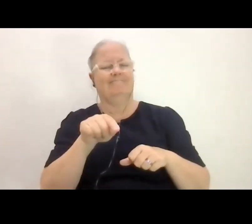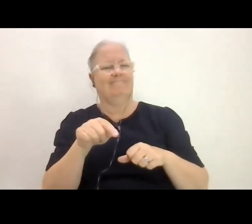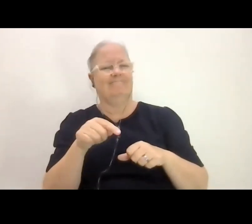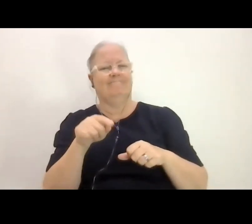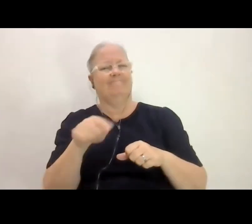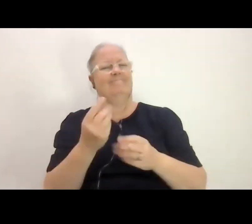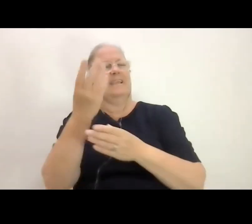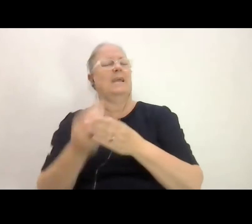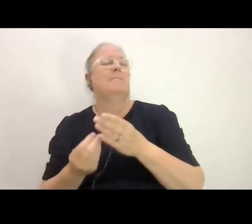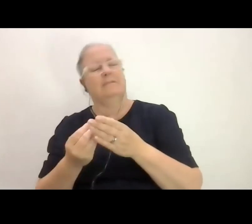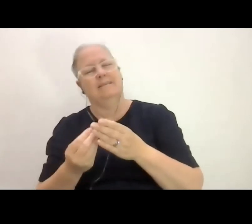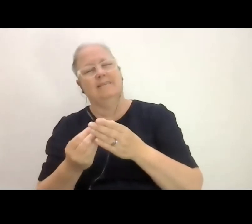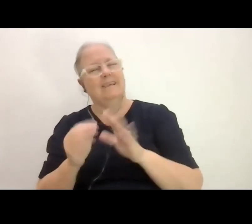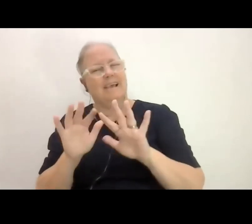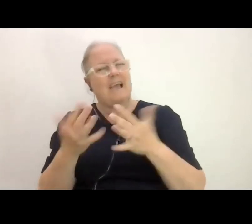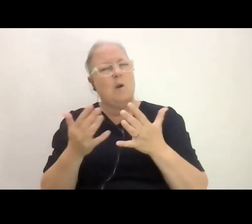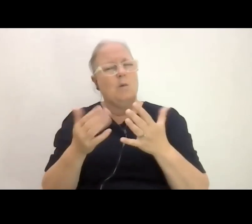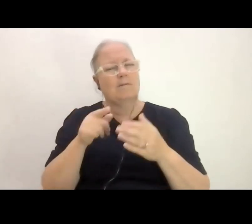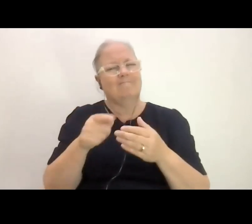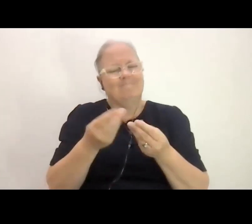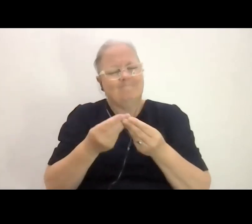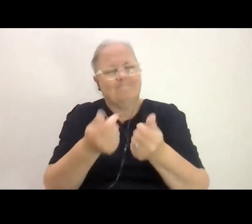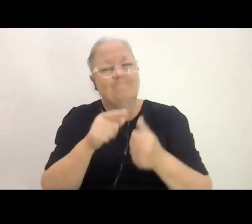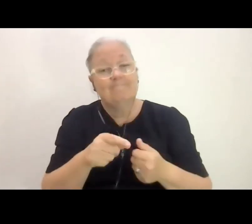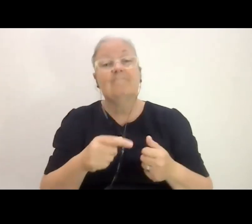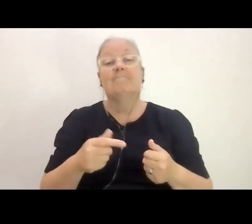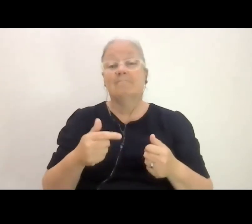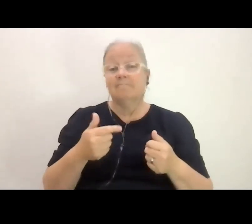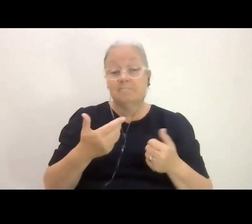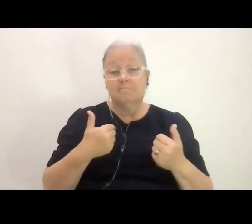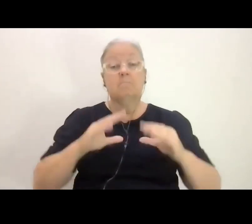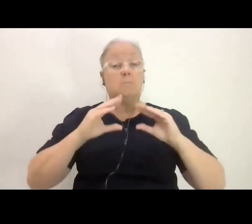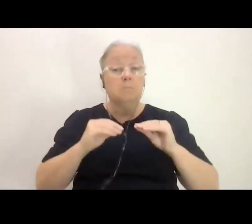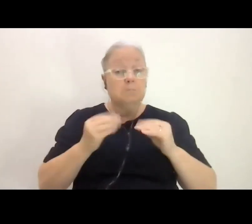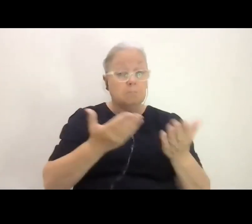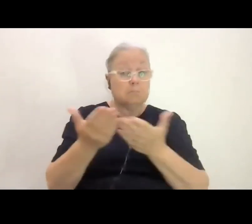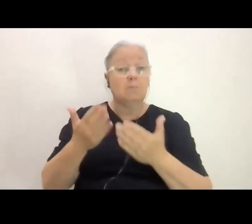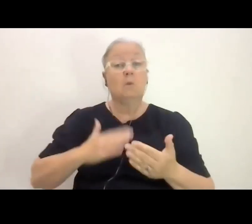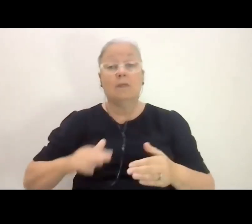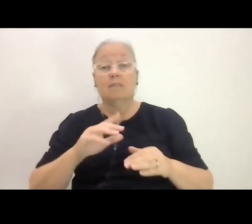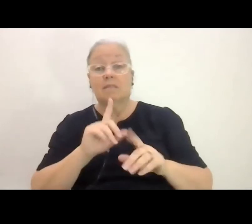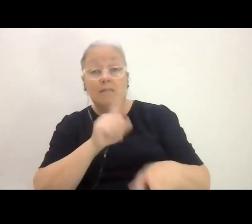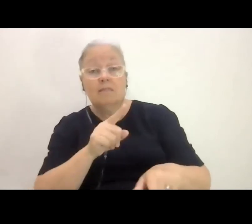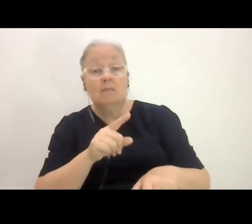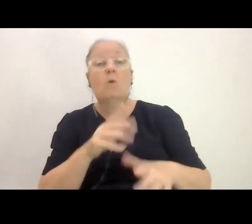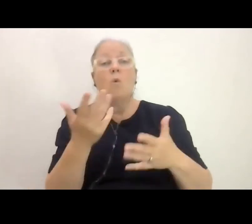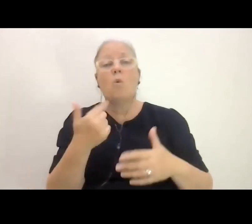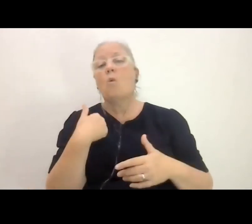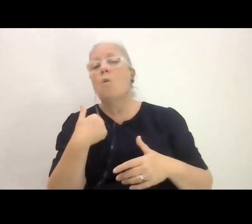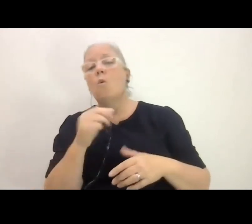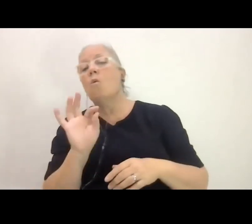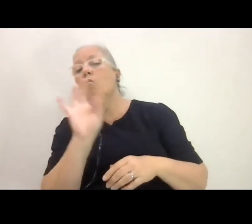of the panelists, really. I'll pause and see if anybody wants to come in. Otherwise, I can call on somebody.